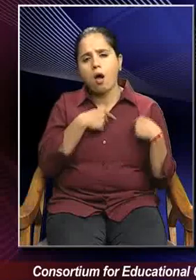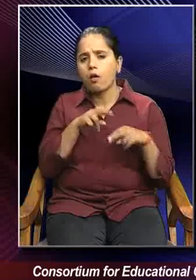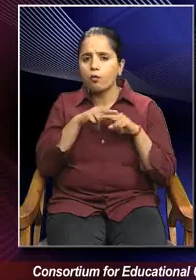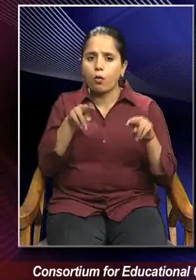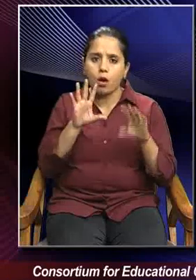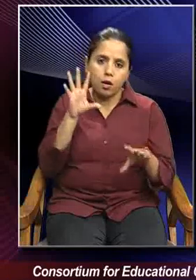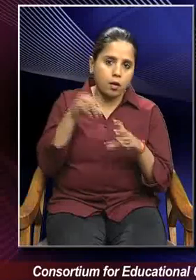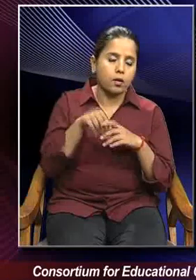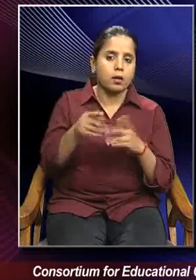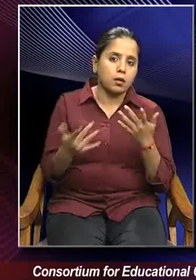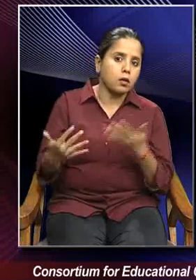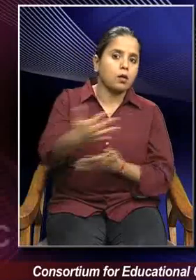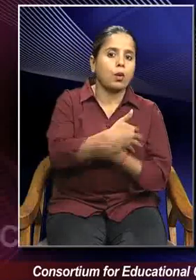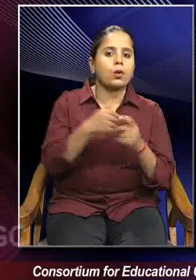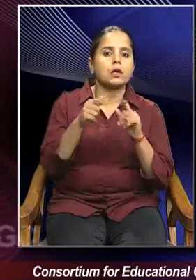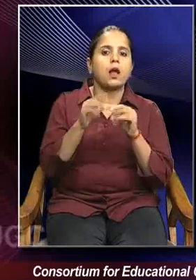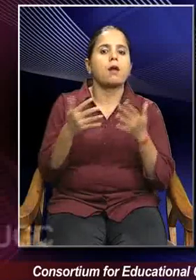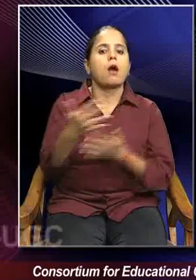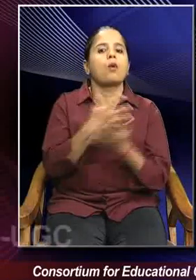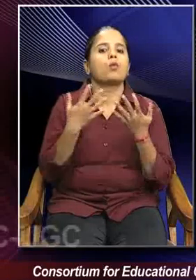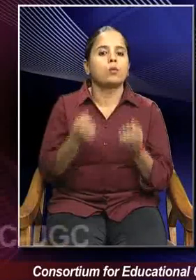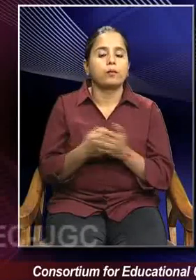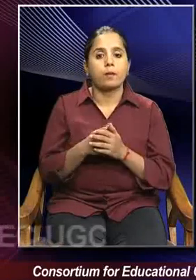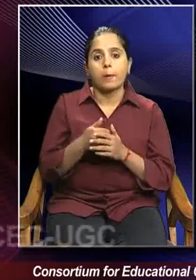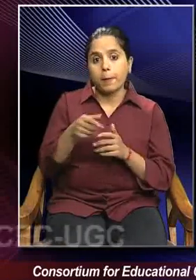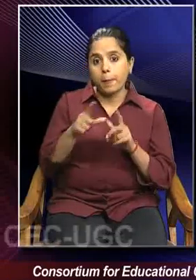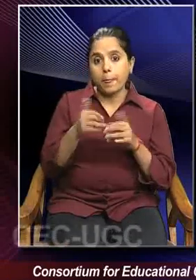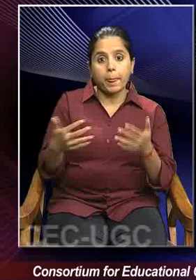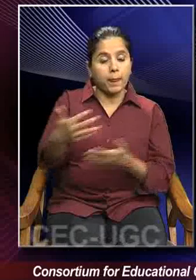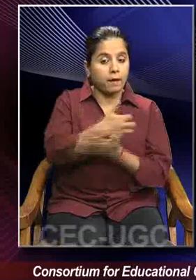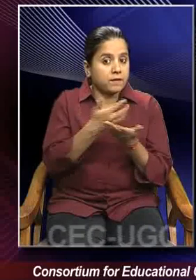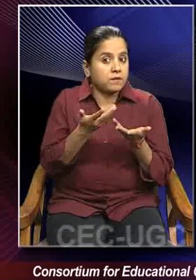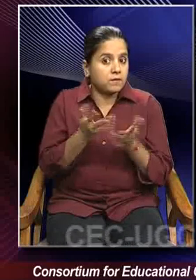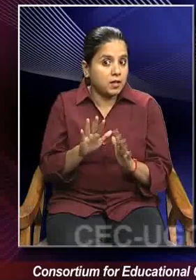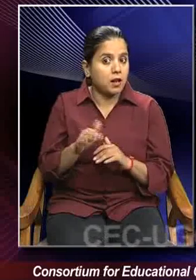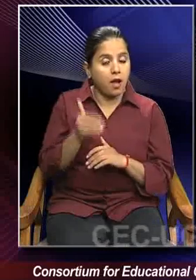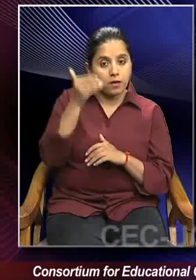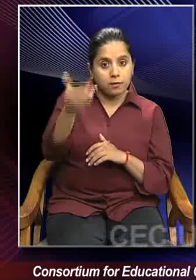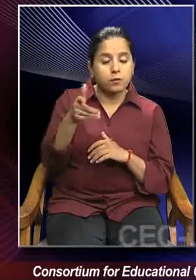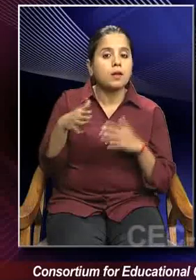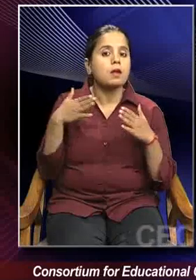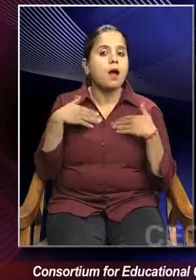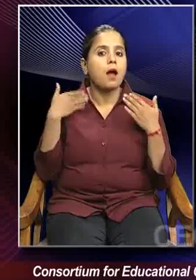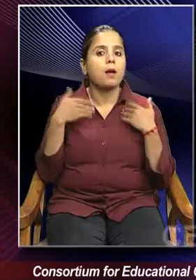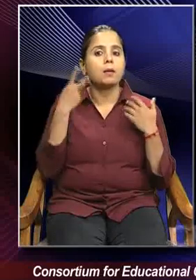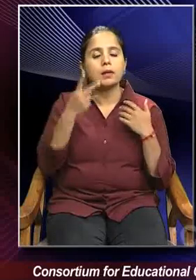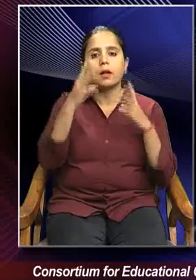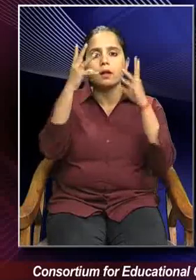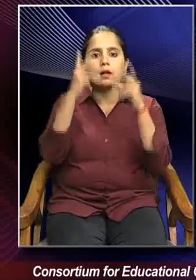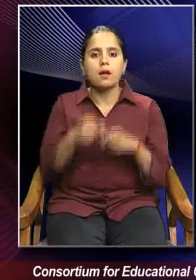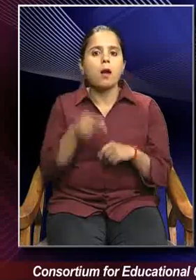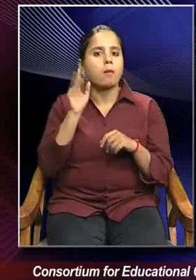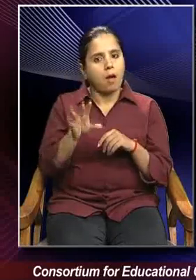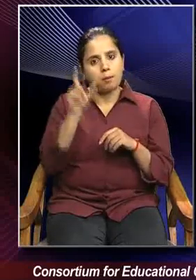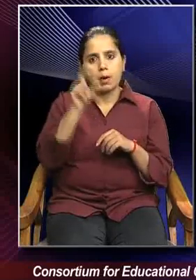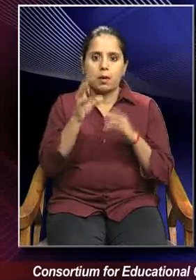order to collect this data. After the data is collected, the happiness scores are